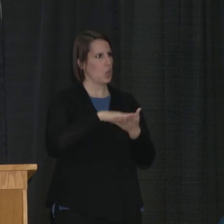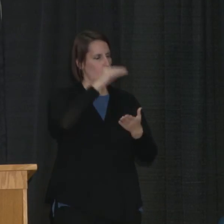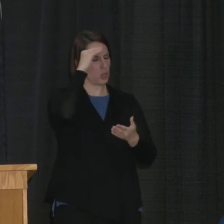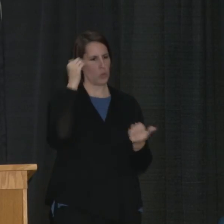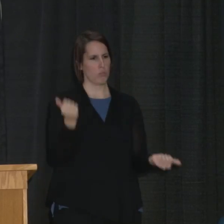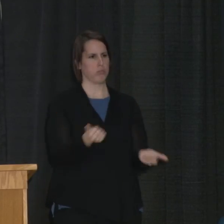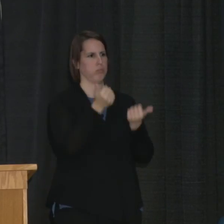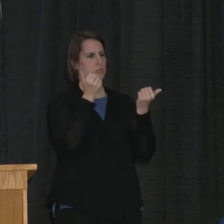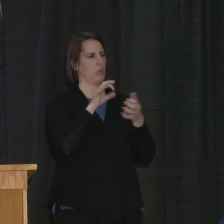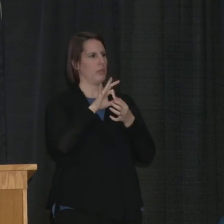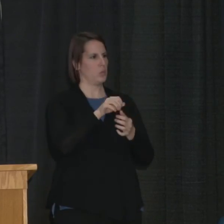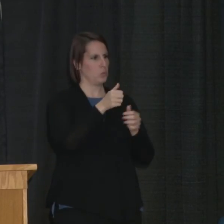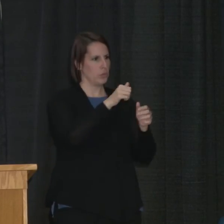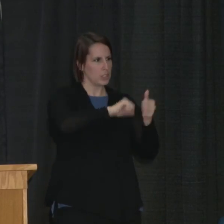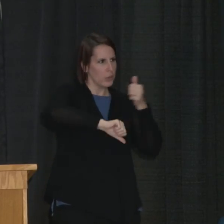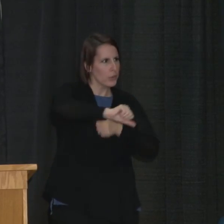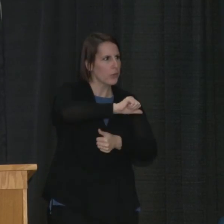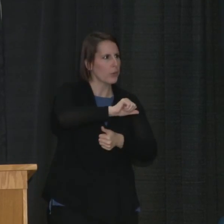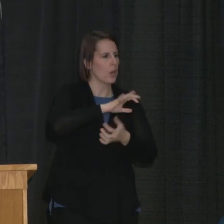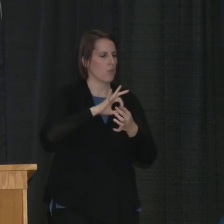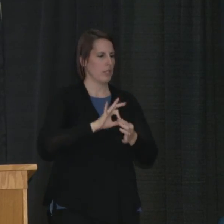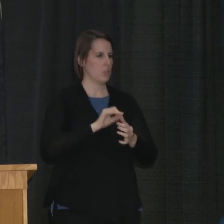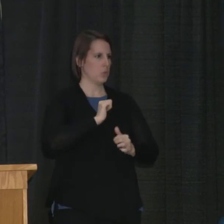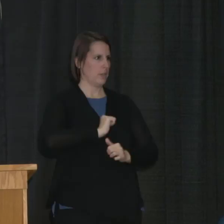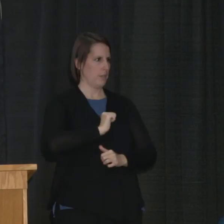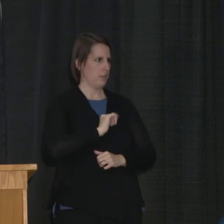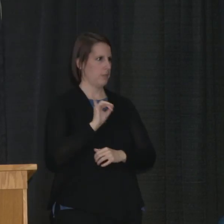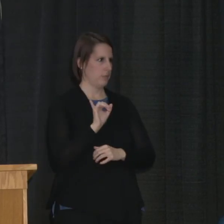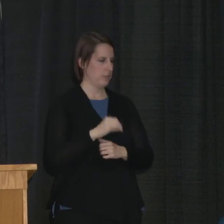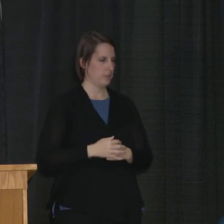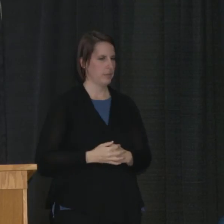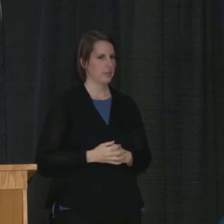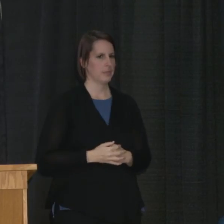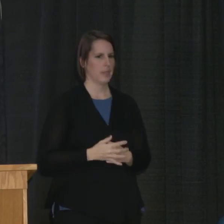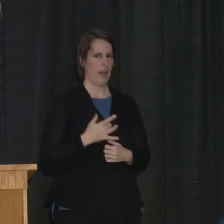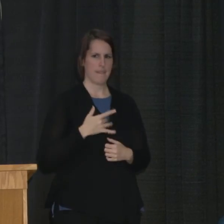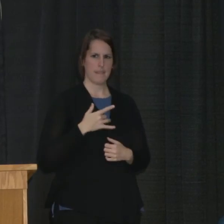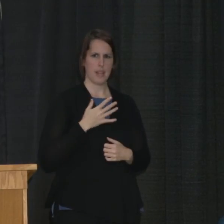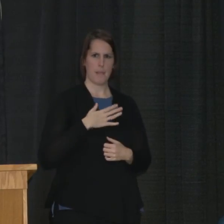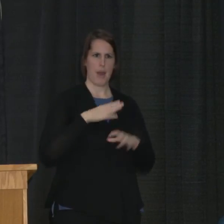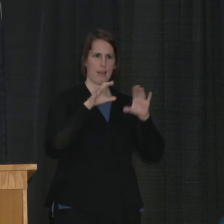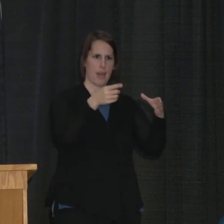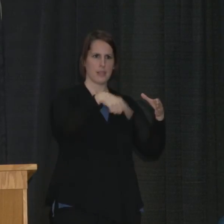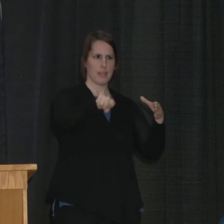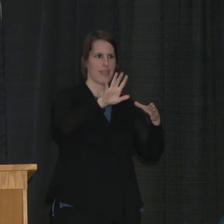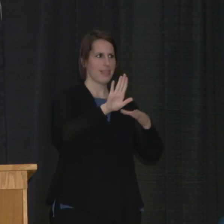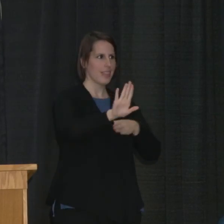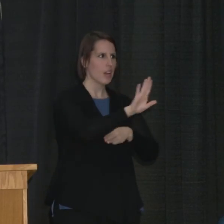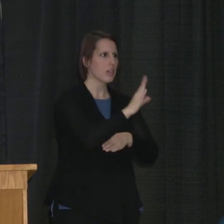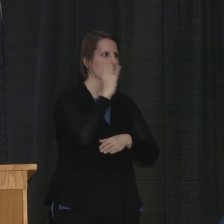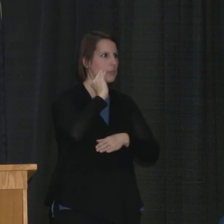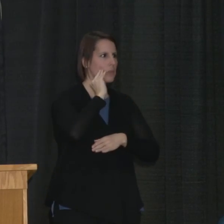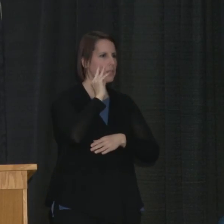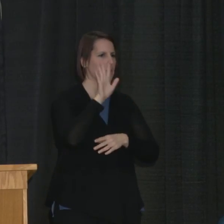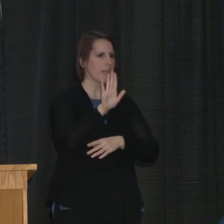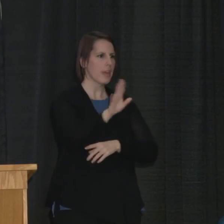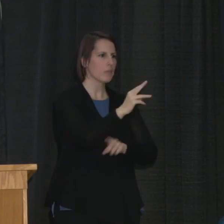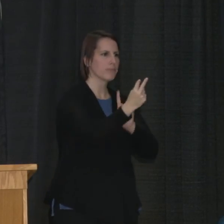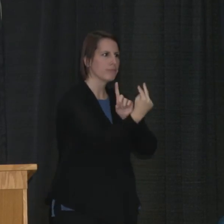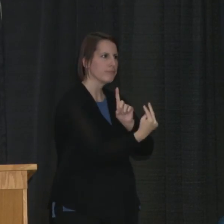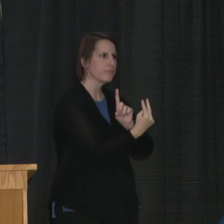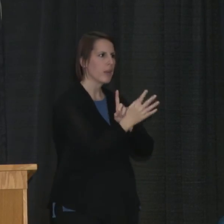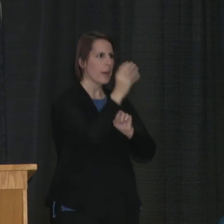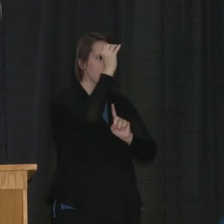something valuable to their programs. I feel I've benefited greatly from my classmates' experiences, points of view, humor,